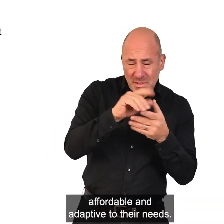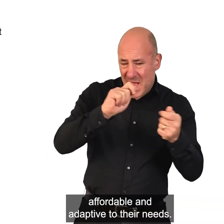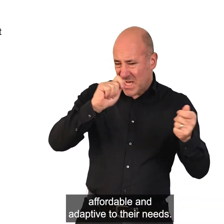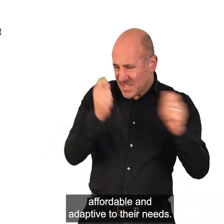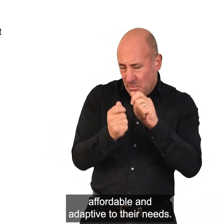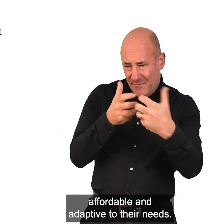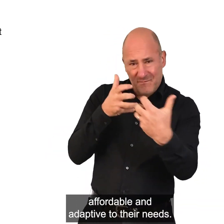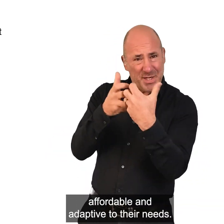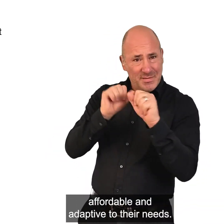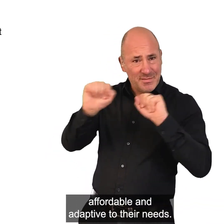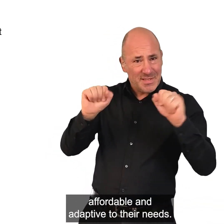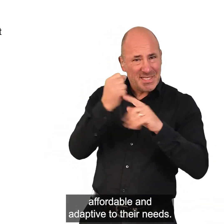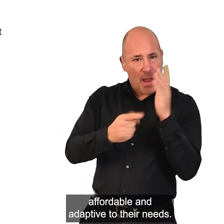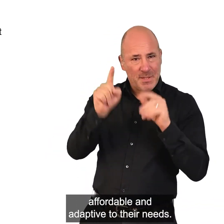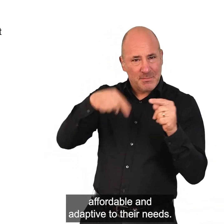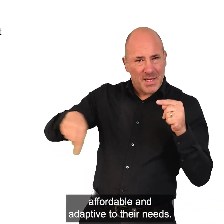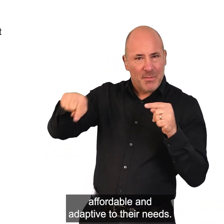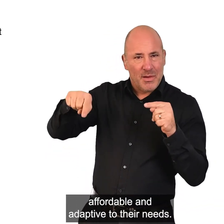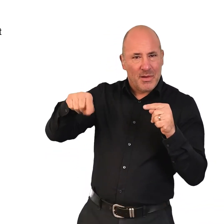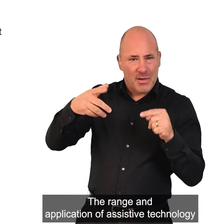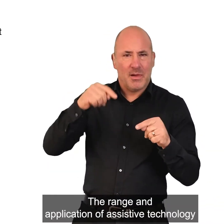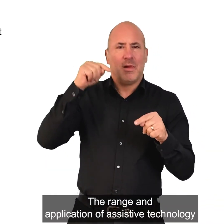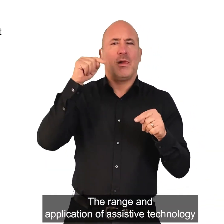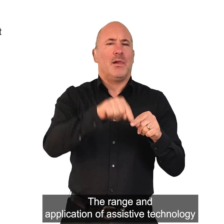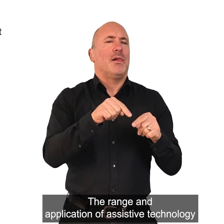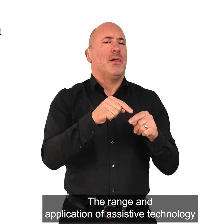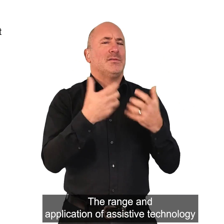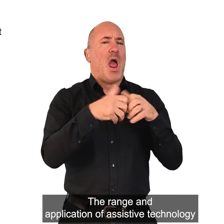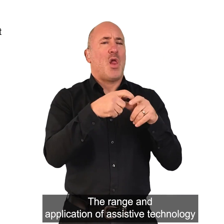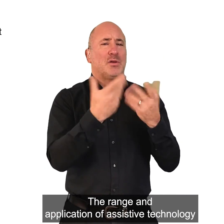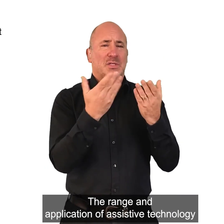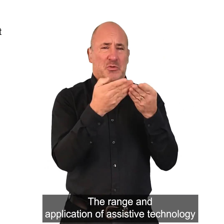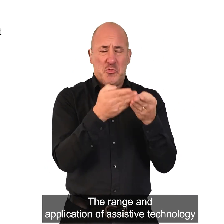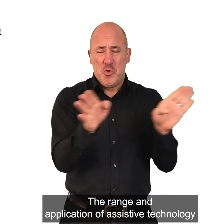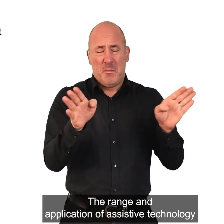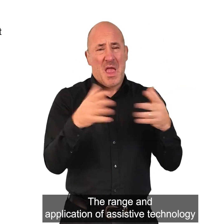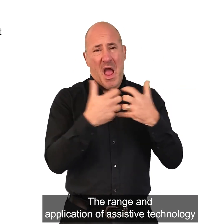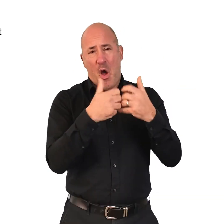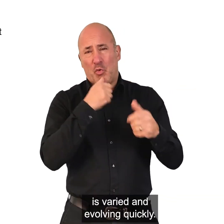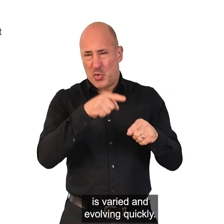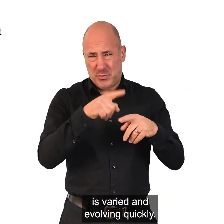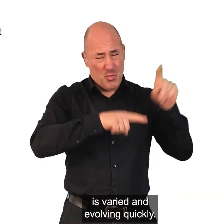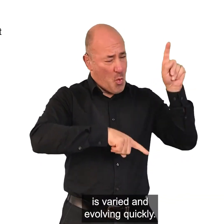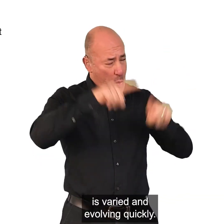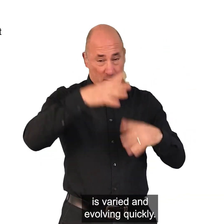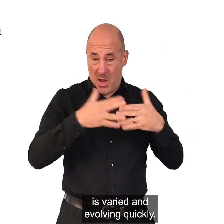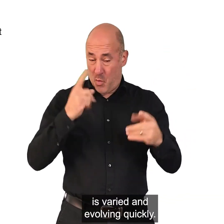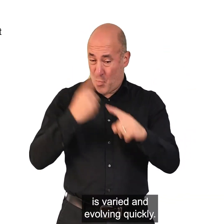Affordable and adaptive to their needs. The range and application of assistive technology is